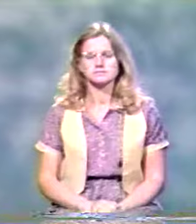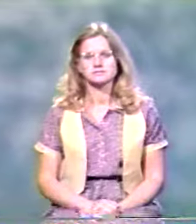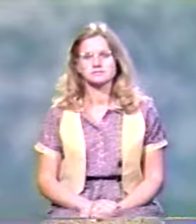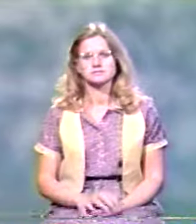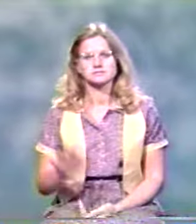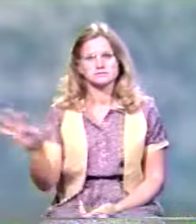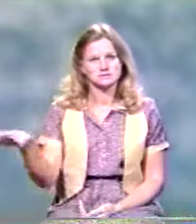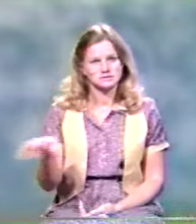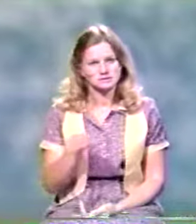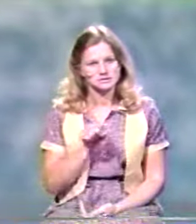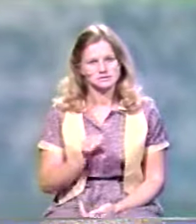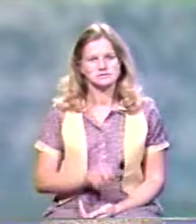Take.